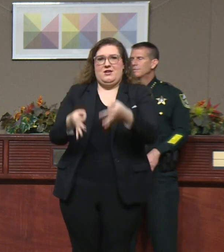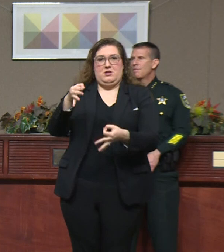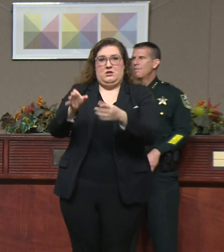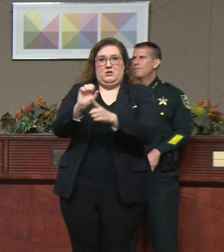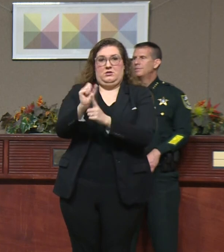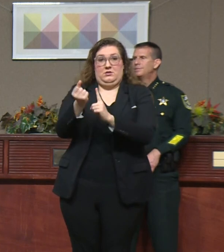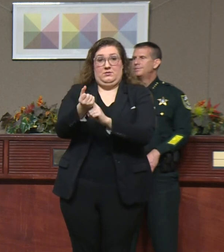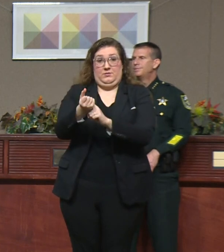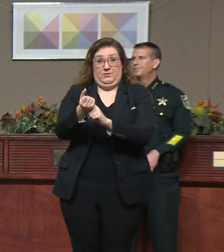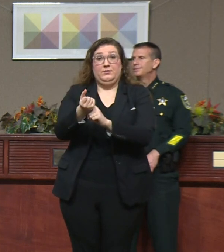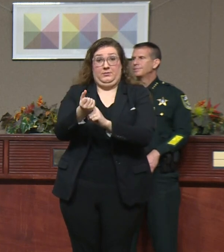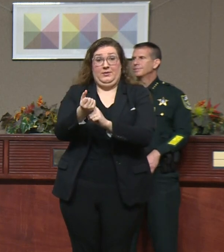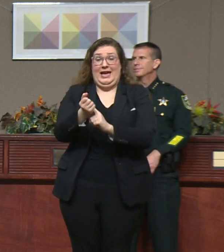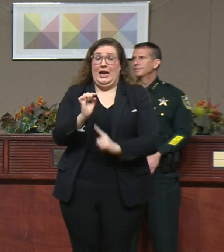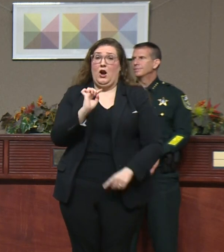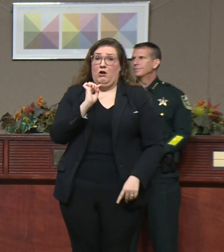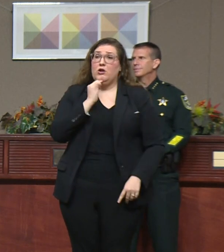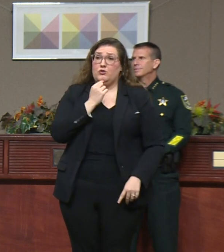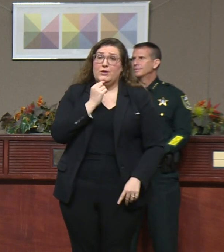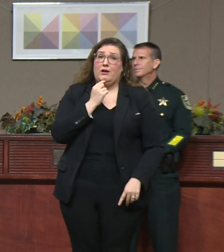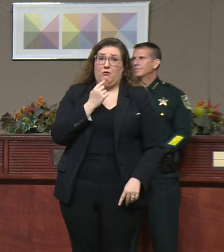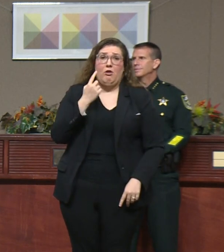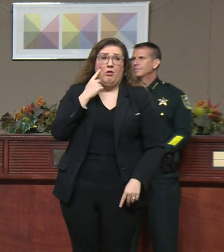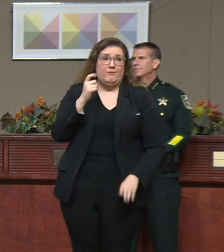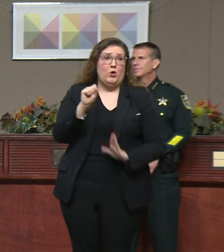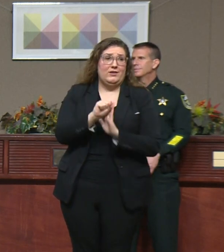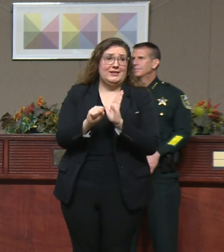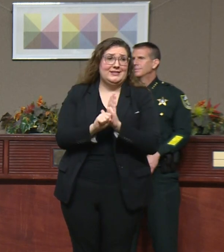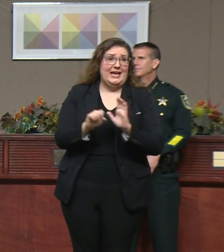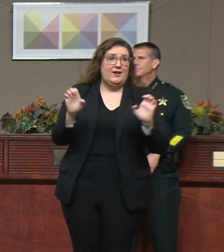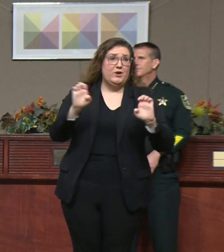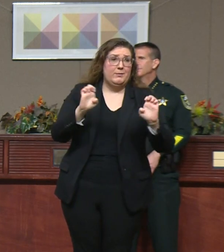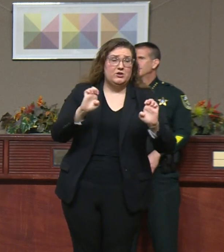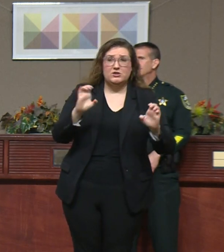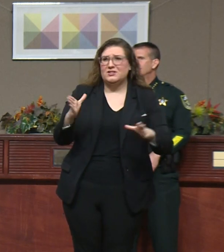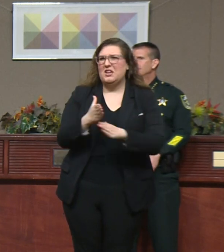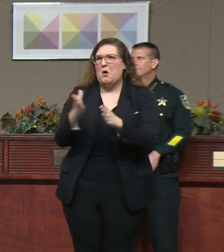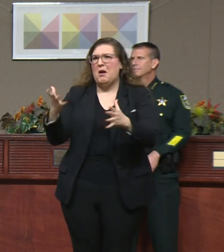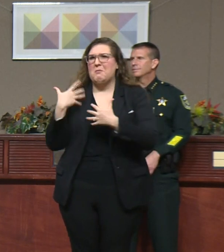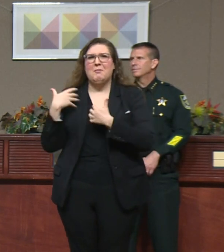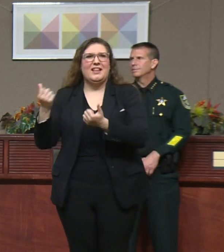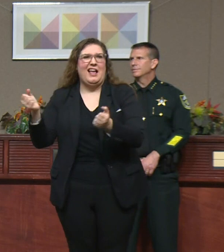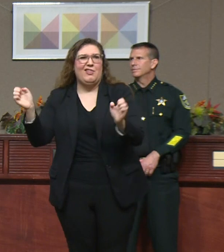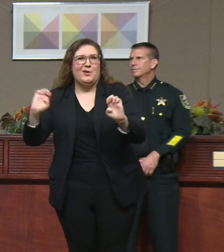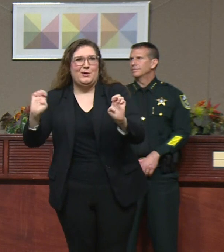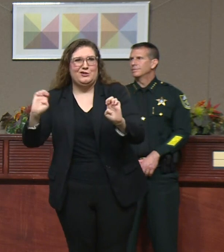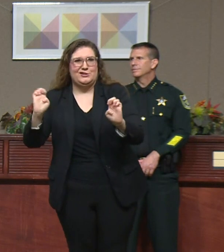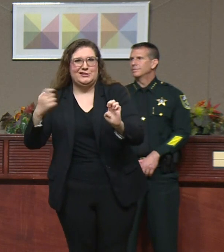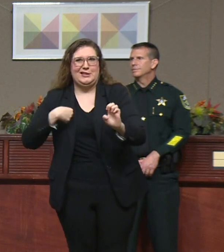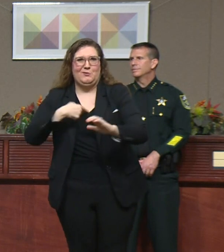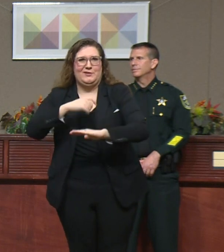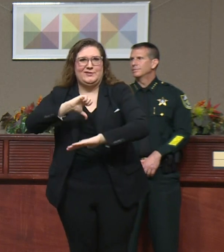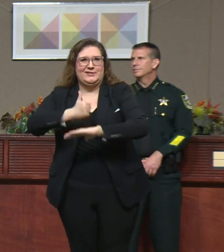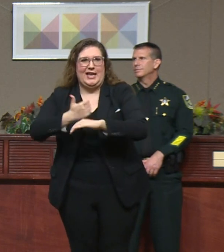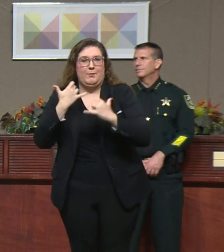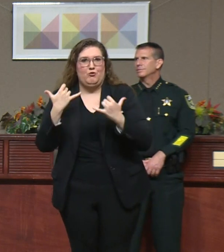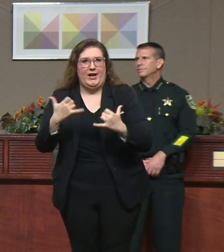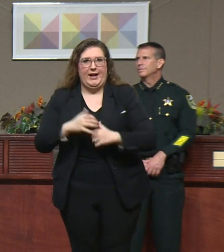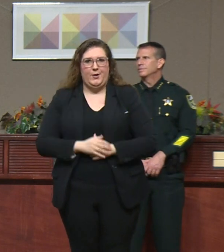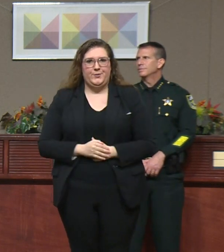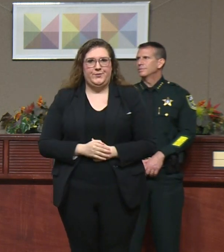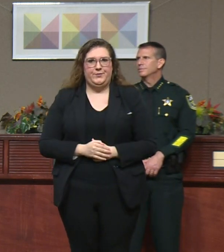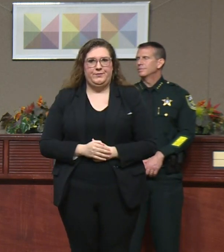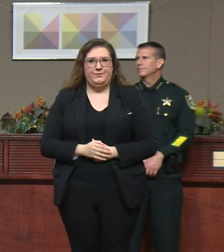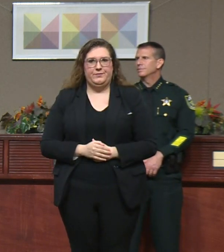Court and that are critical to the state of emergency or the public health emergency that we currently find ourselves in.